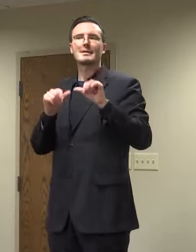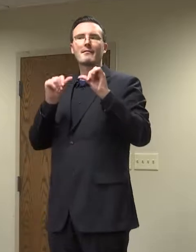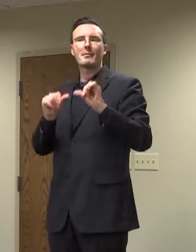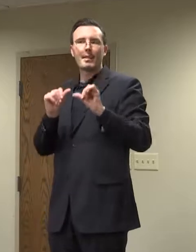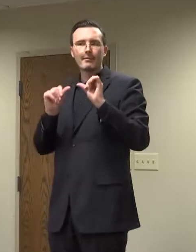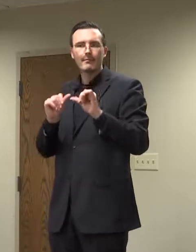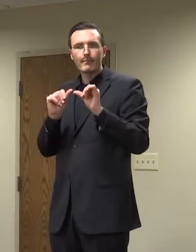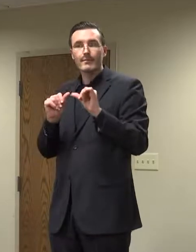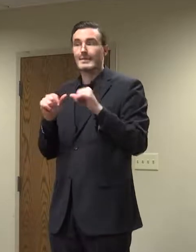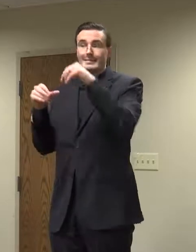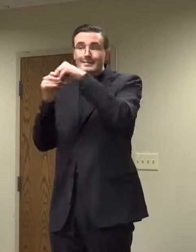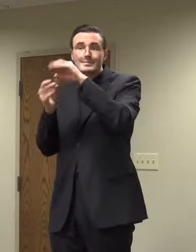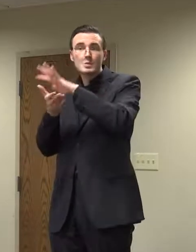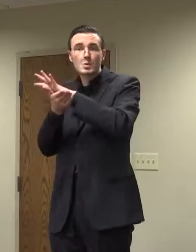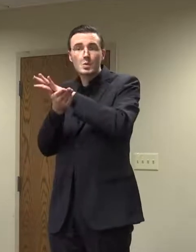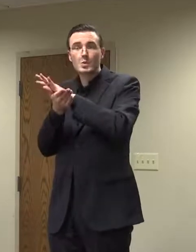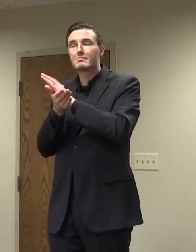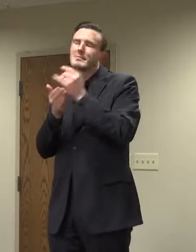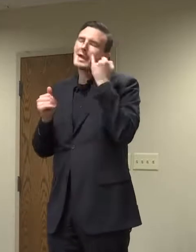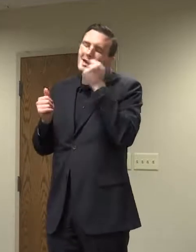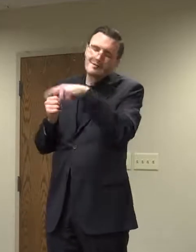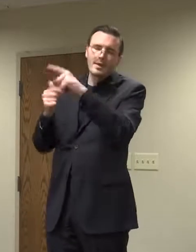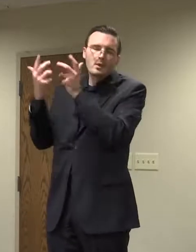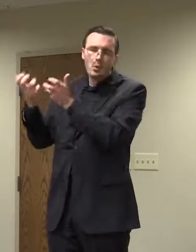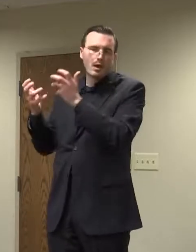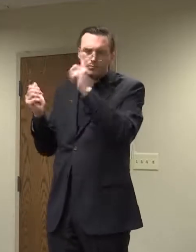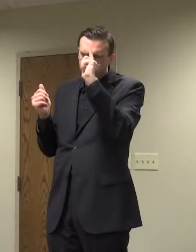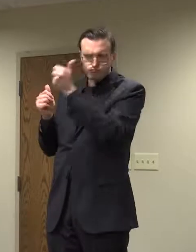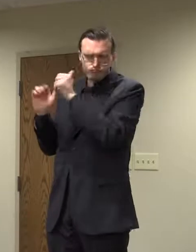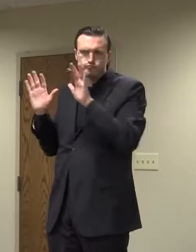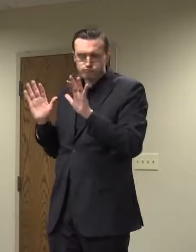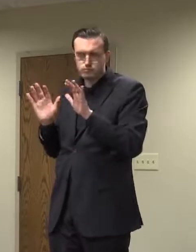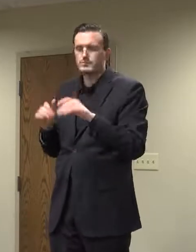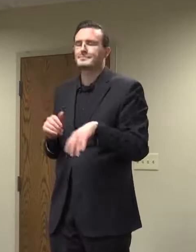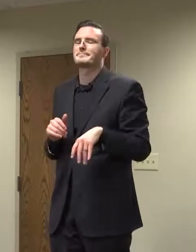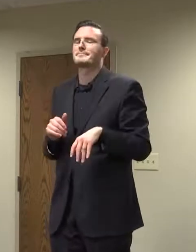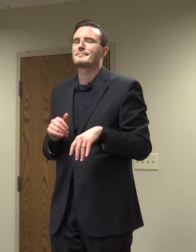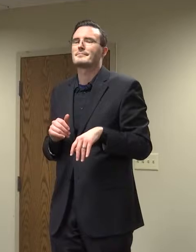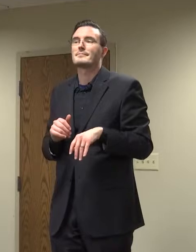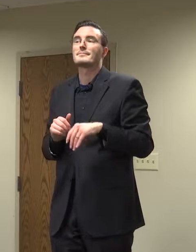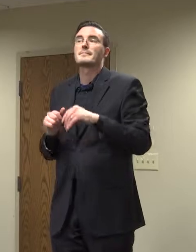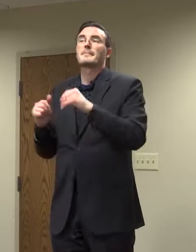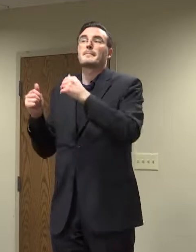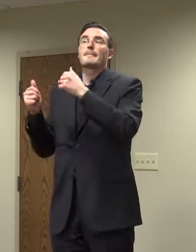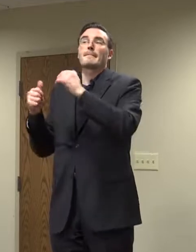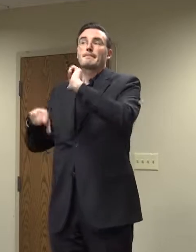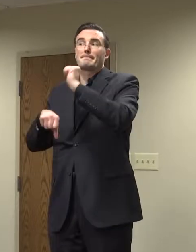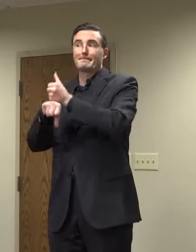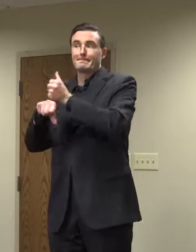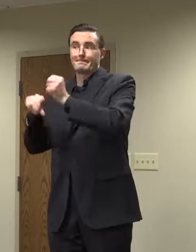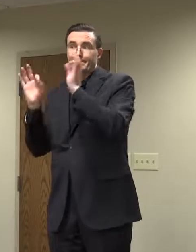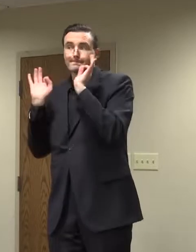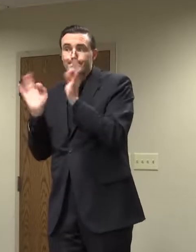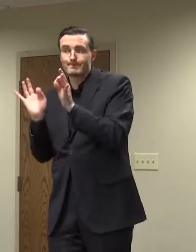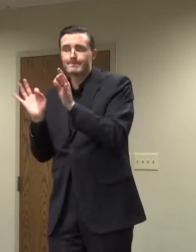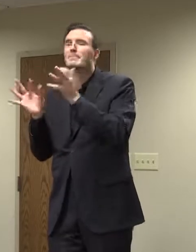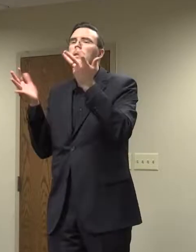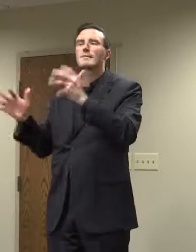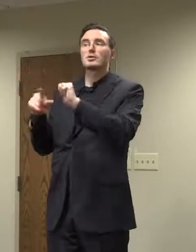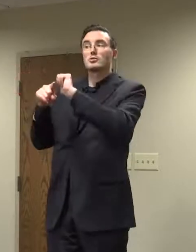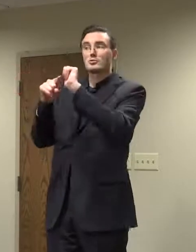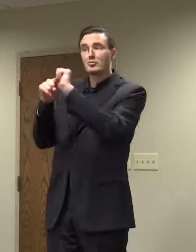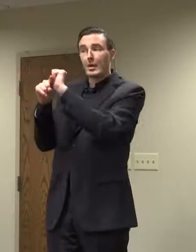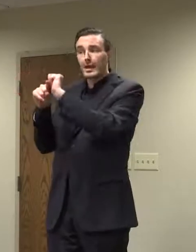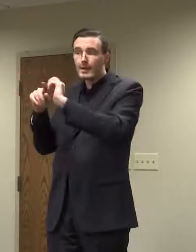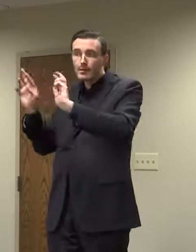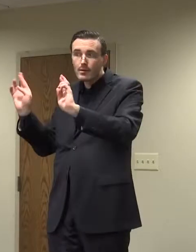school environment so they can do that if they choose to do that. And then again, making sure that they have the necessary training. Our goal is to